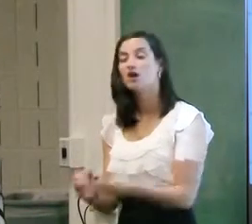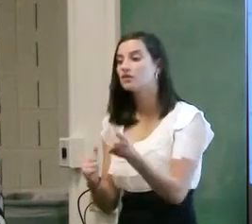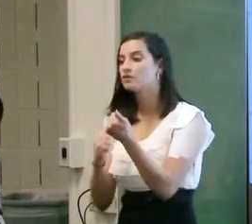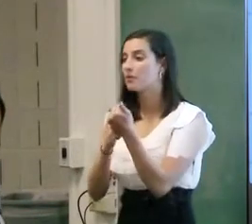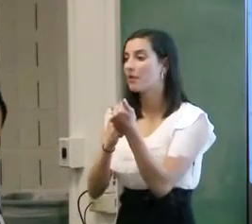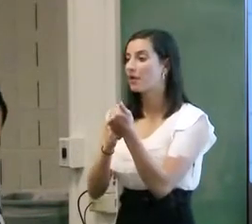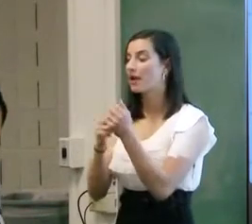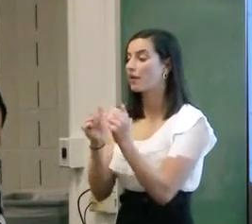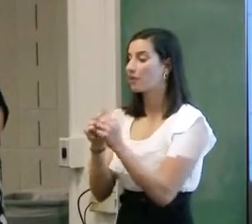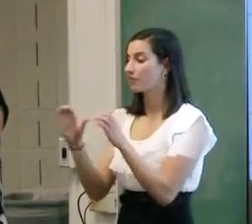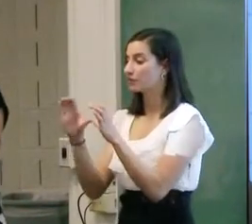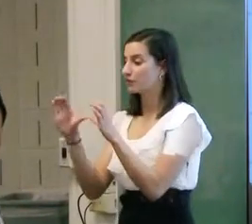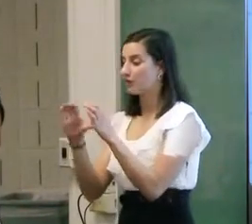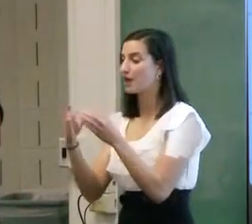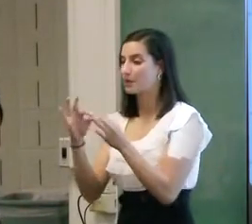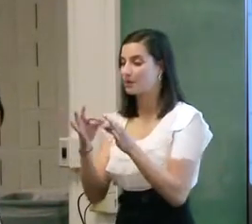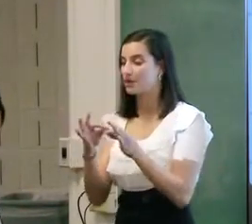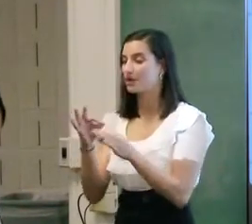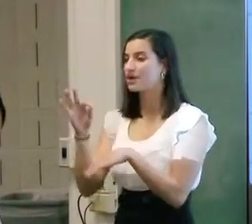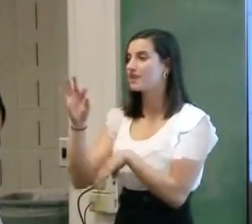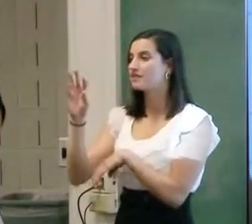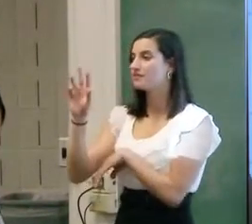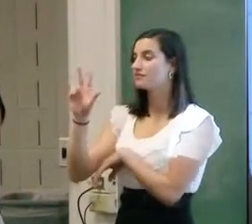certified interpreter, I had 63 hours.